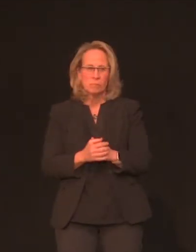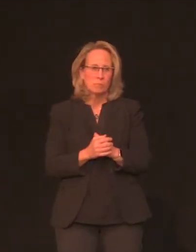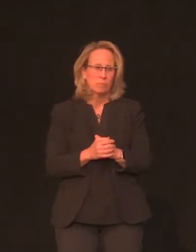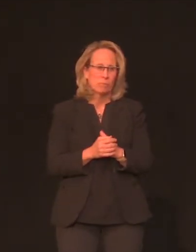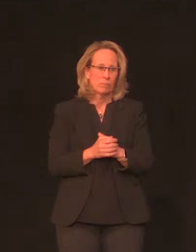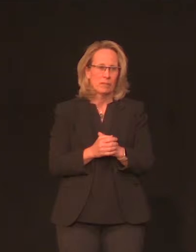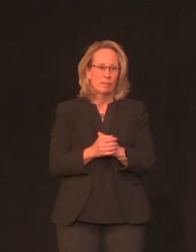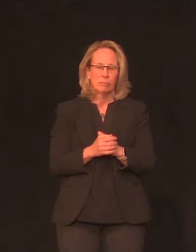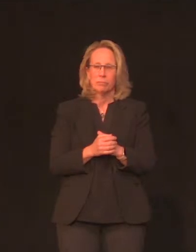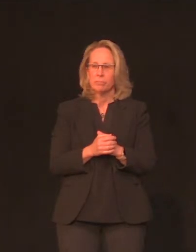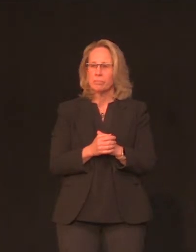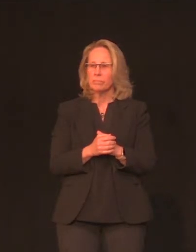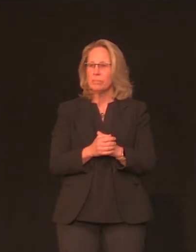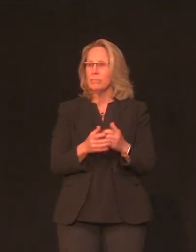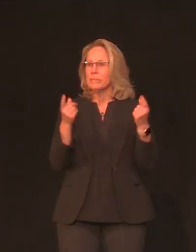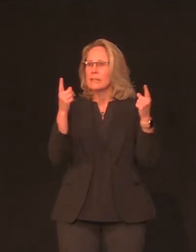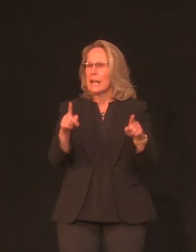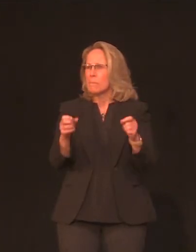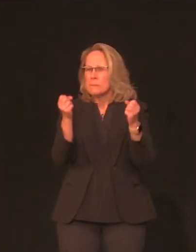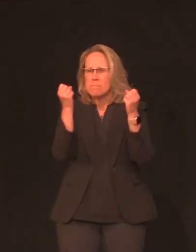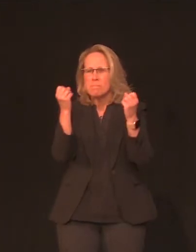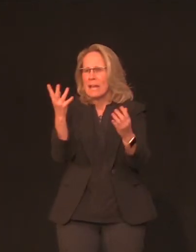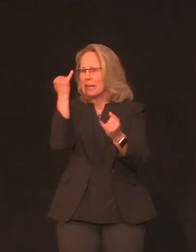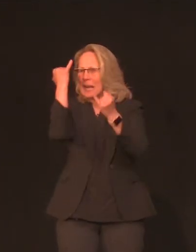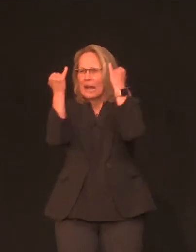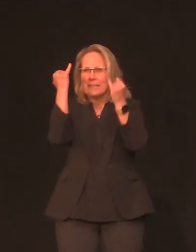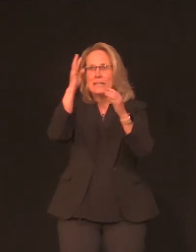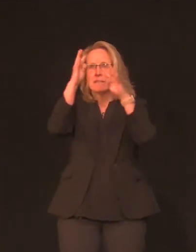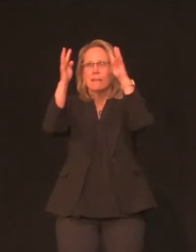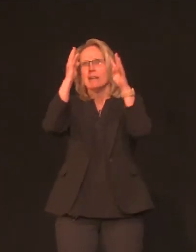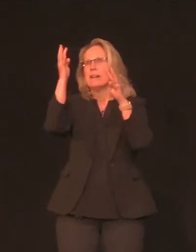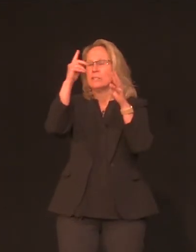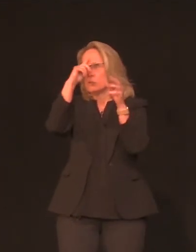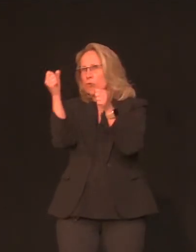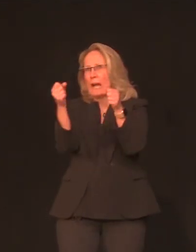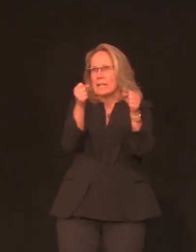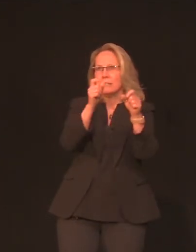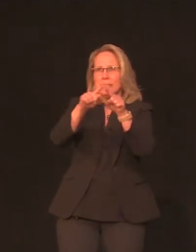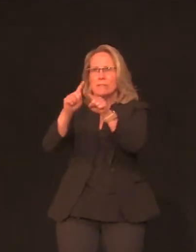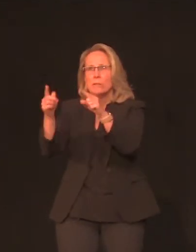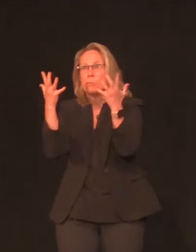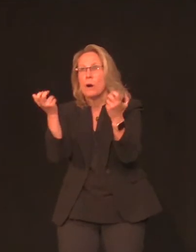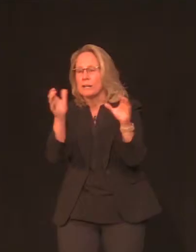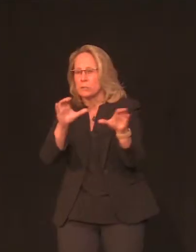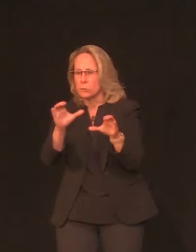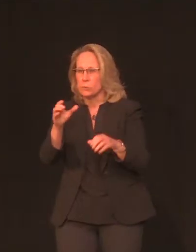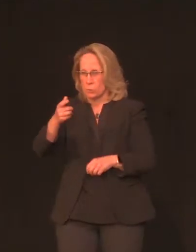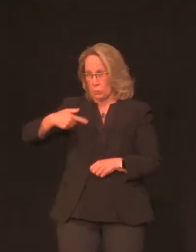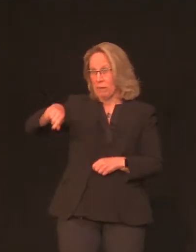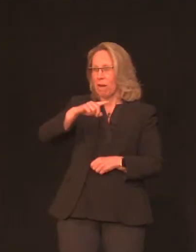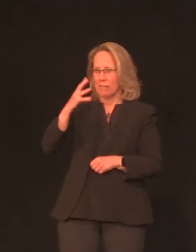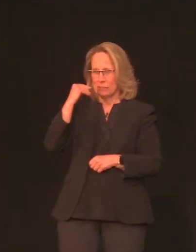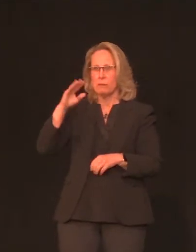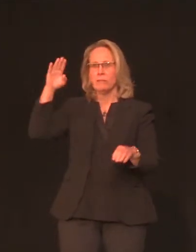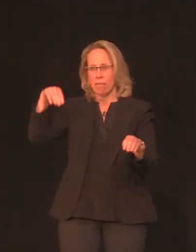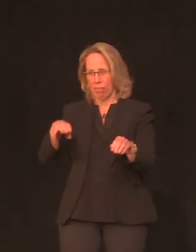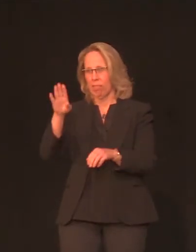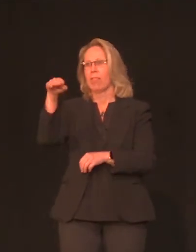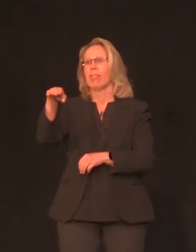there were so many ideas and strategies they wanted to do. We had a lot of ups and downs throughout the year. Regardless of all of